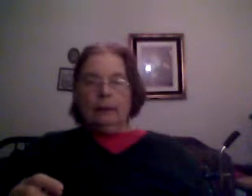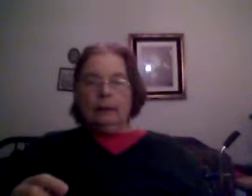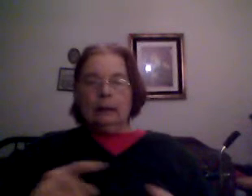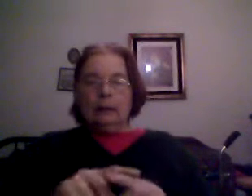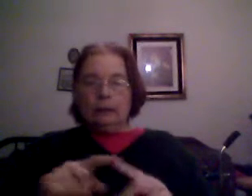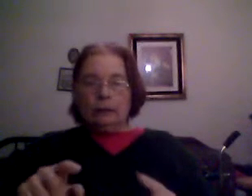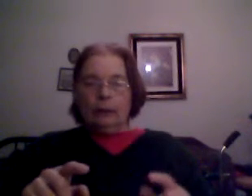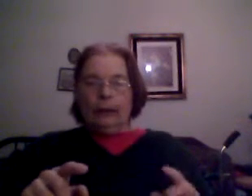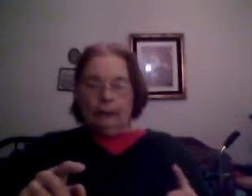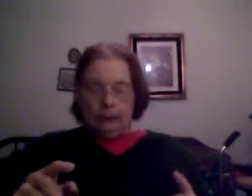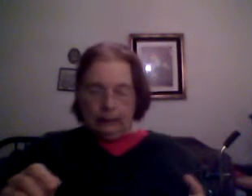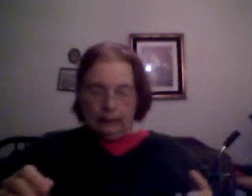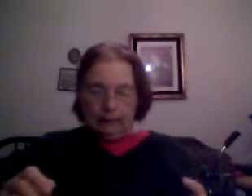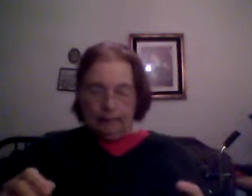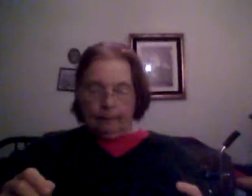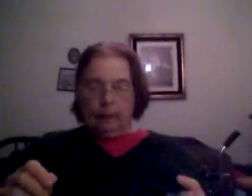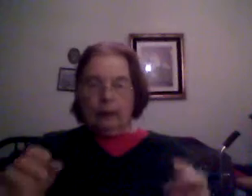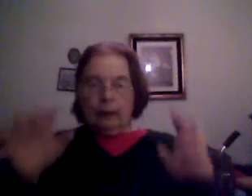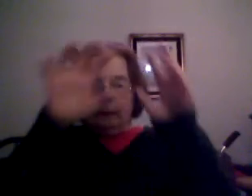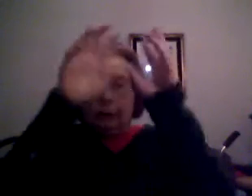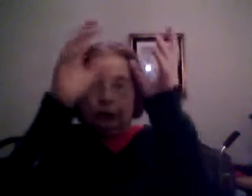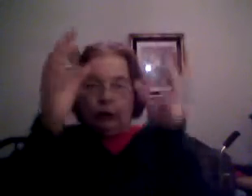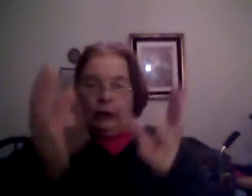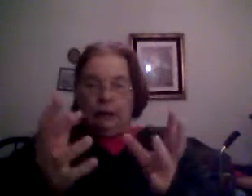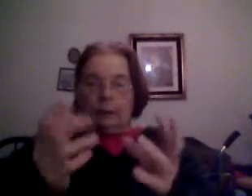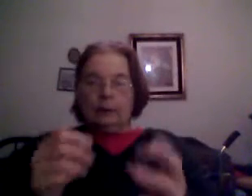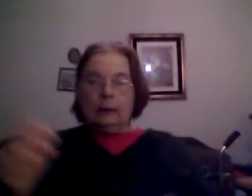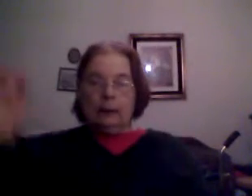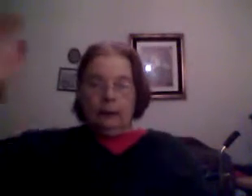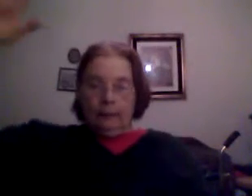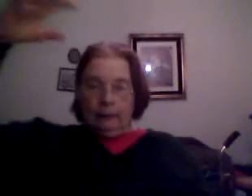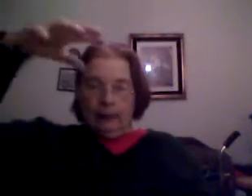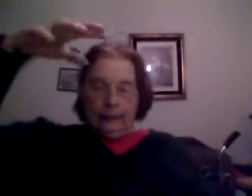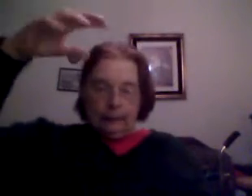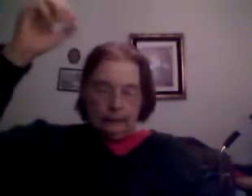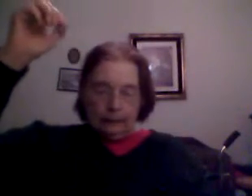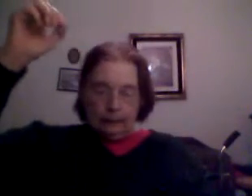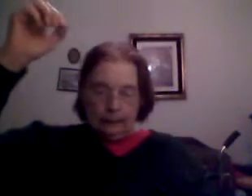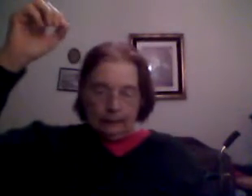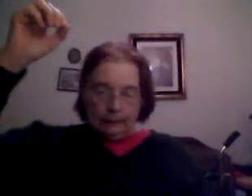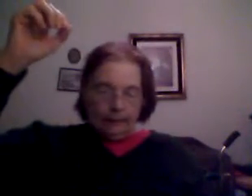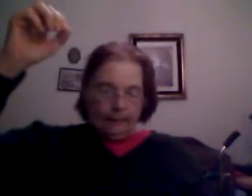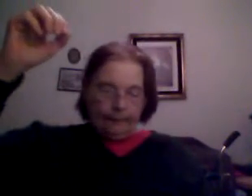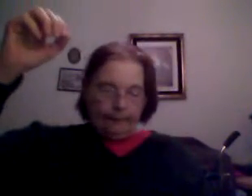Then describe the shape of the light.